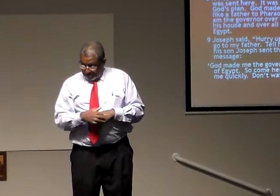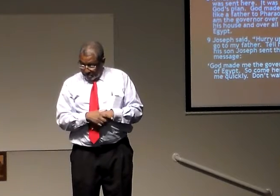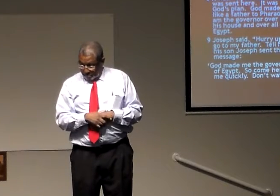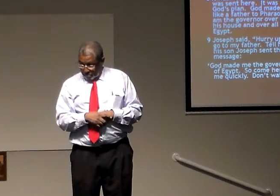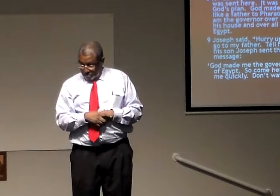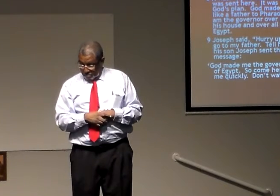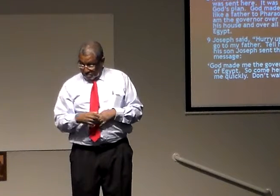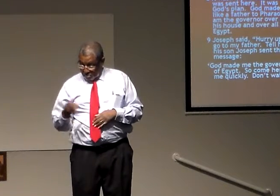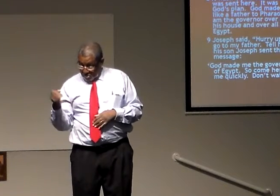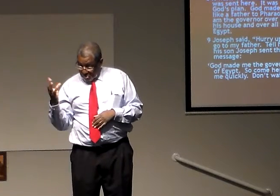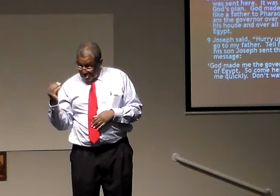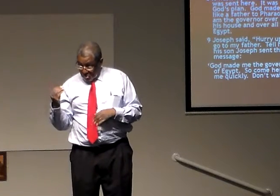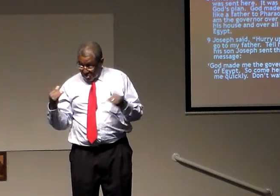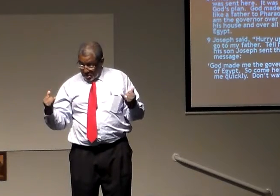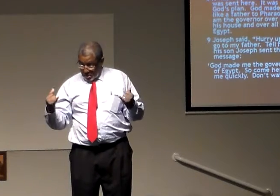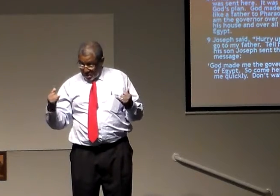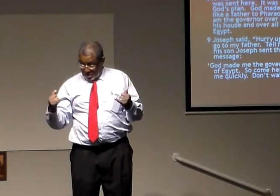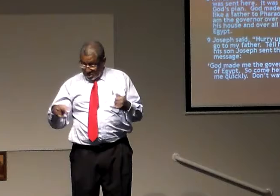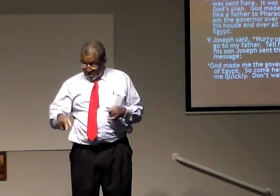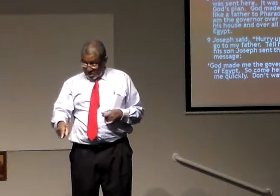here. So now,